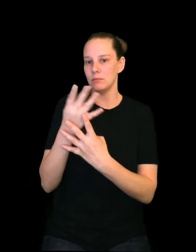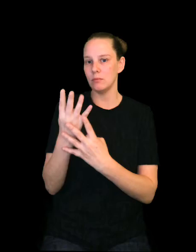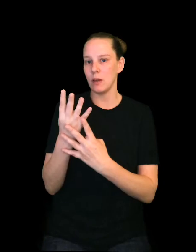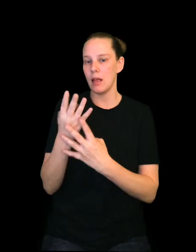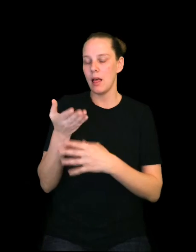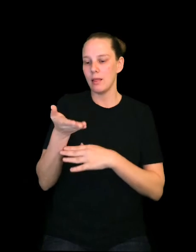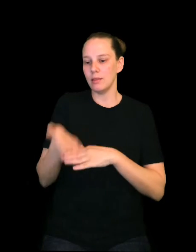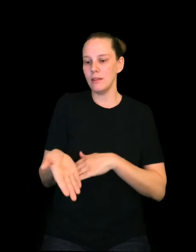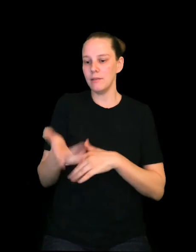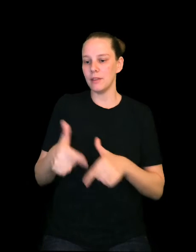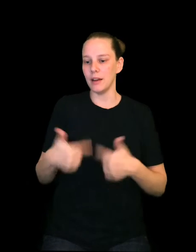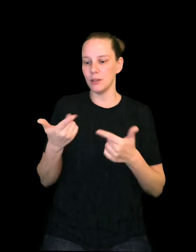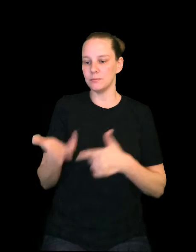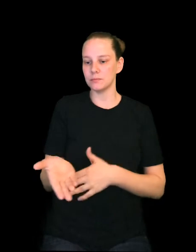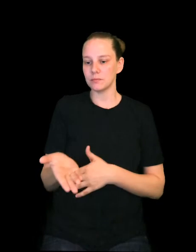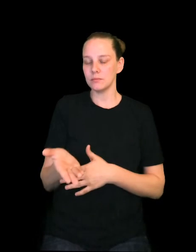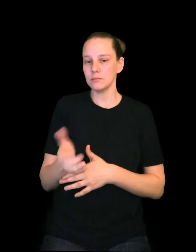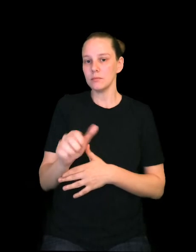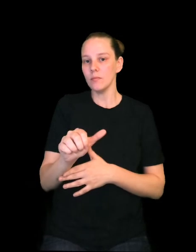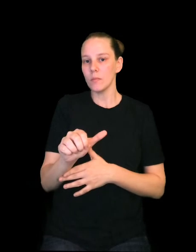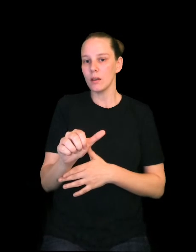cactus, live there.